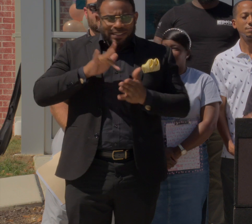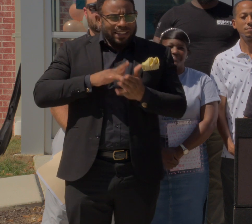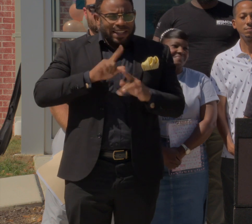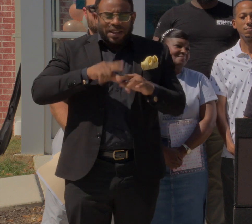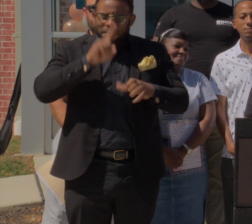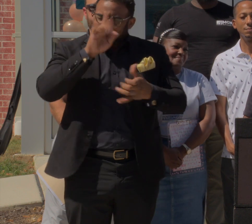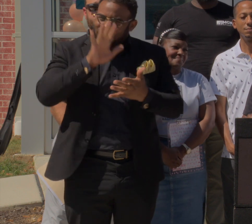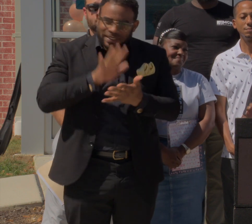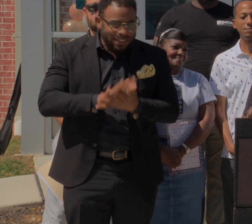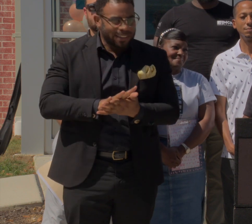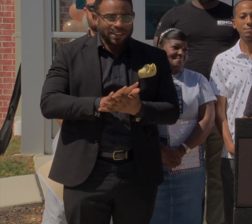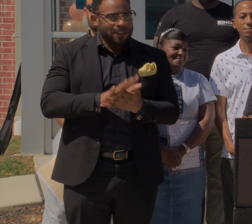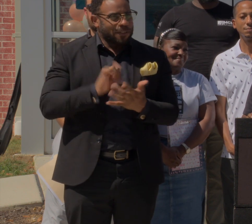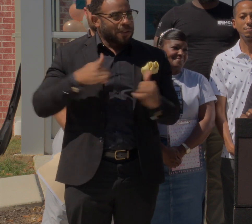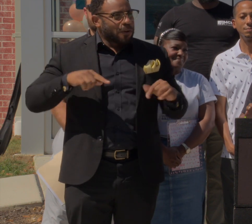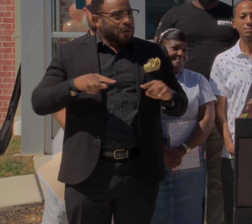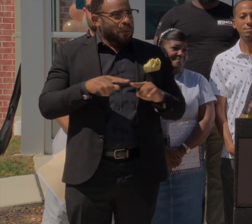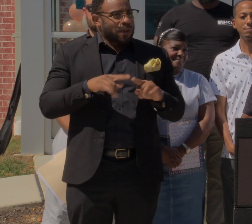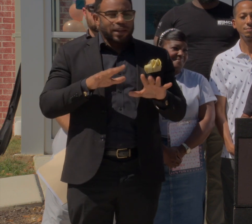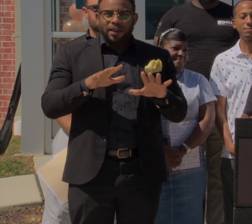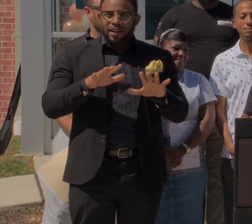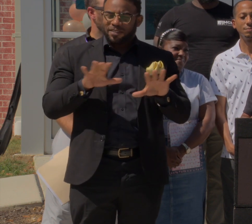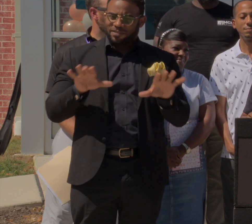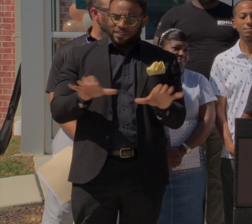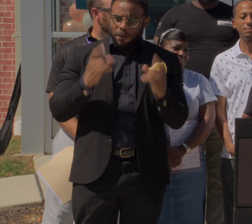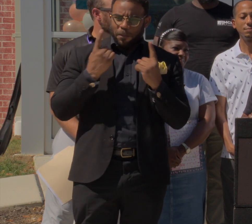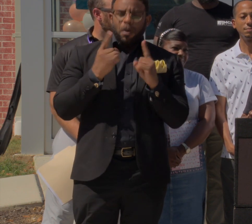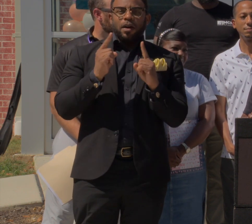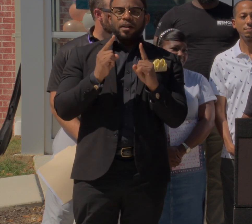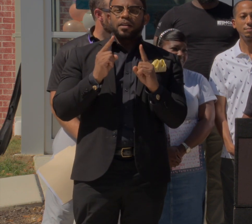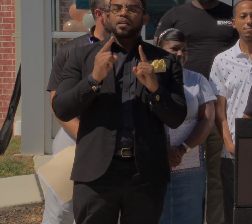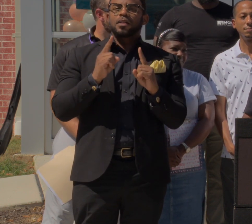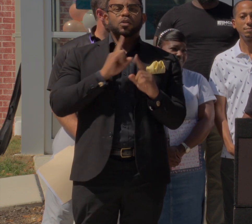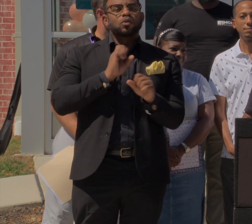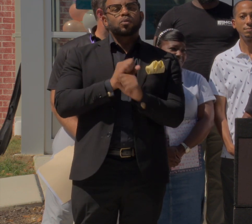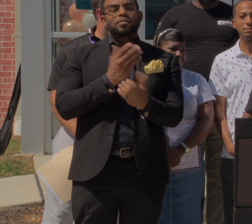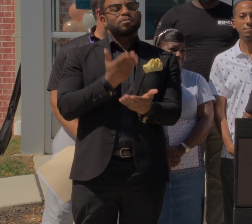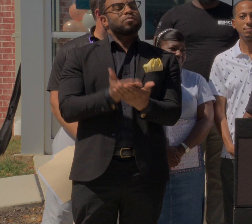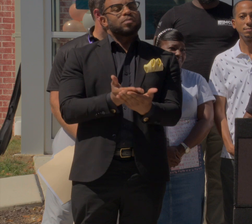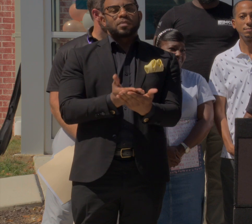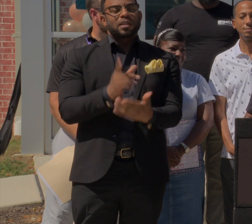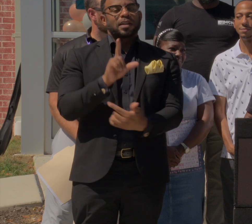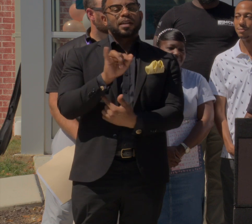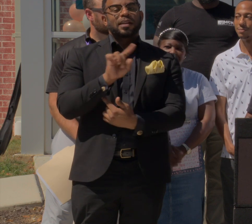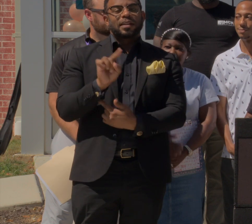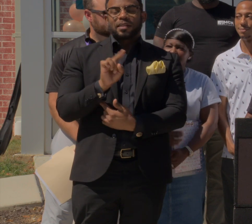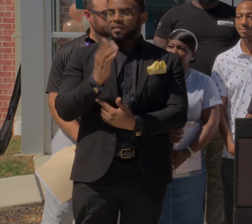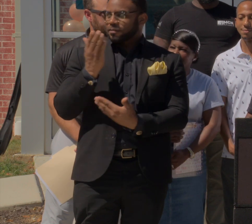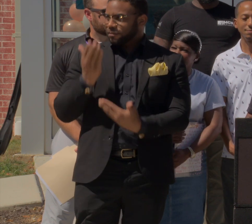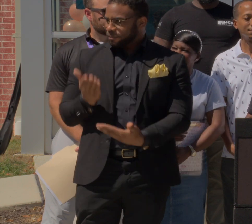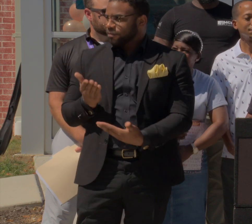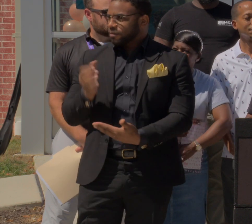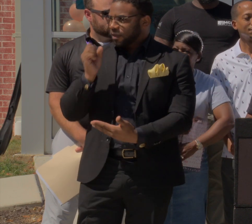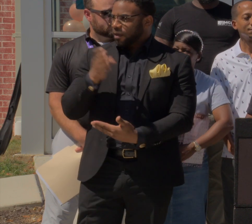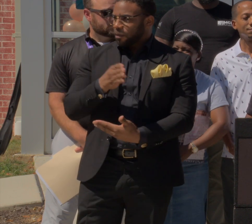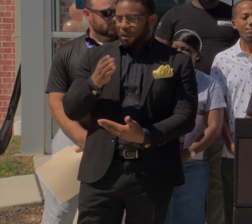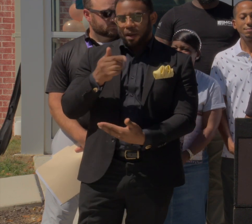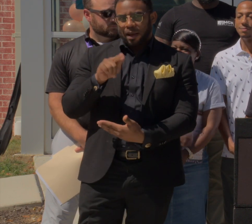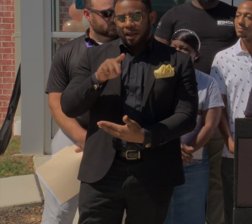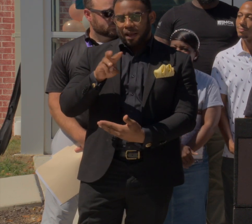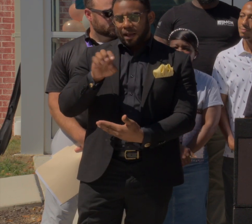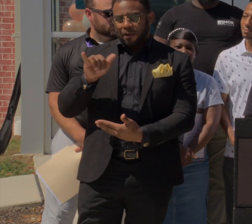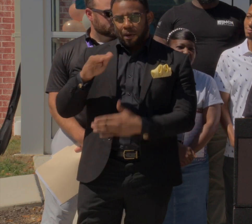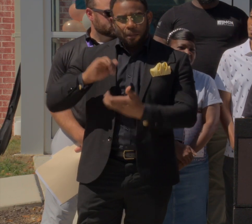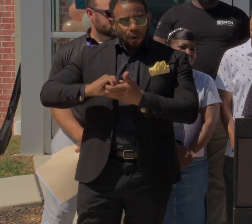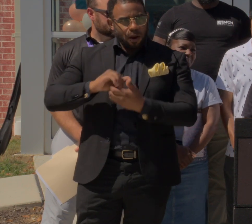couldn't believe that we had done it. And it is by true testament of Liz and the South Baltimore Gateway